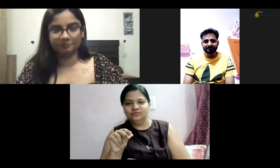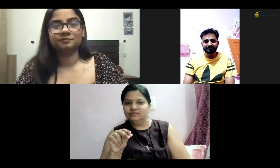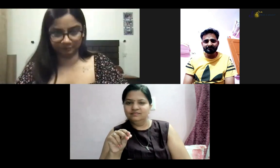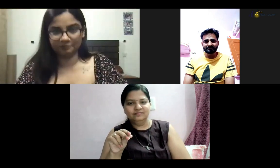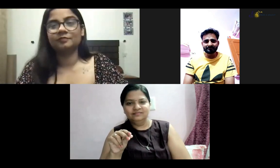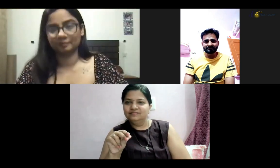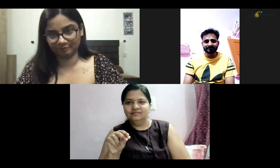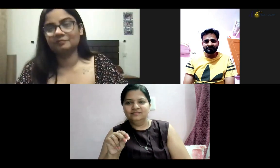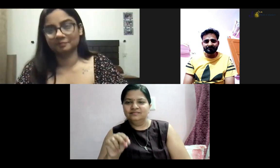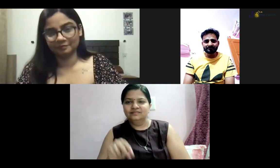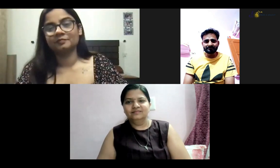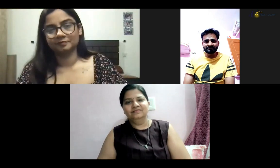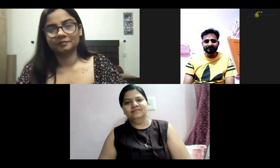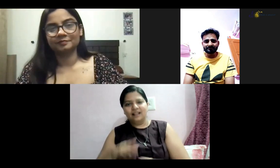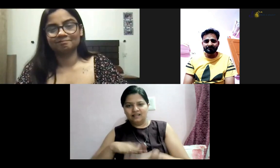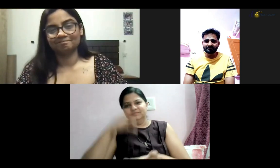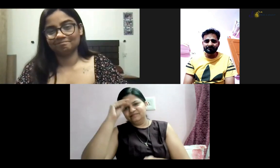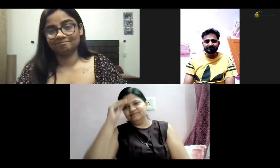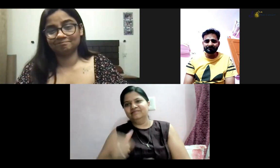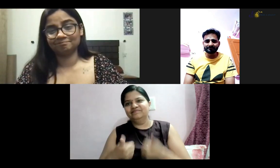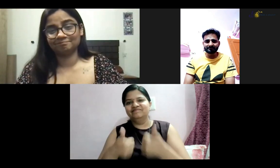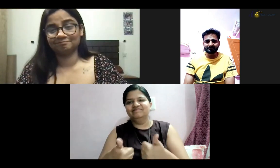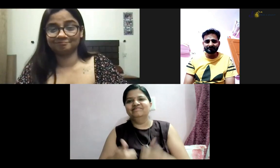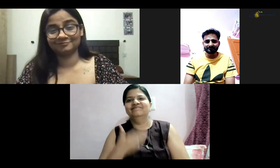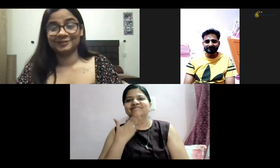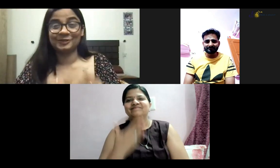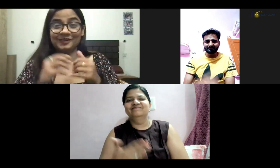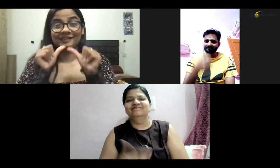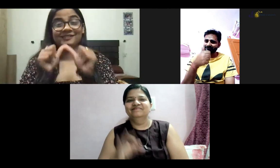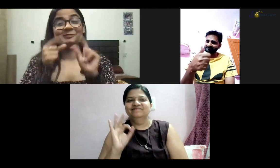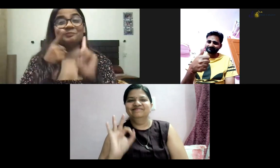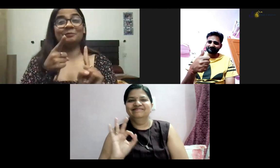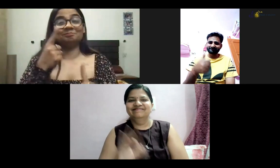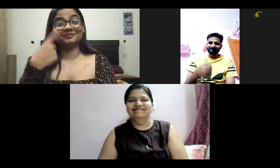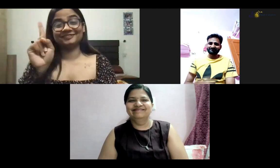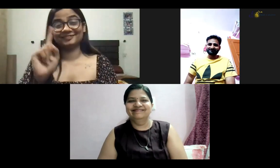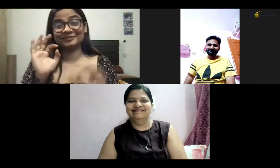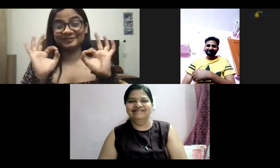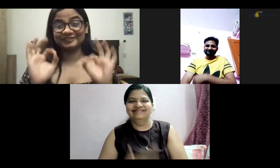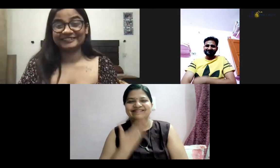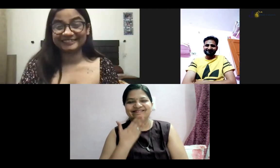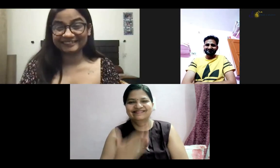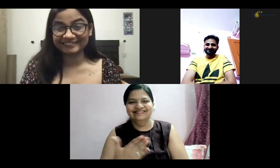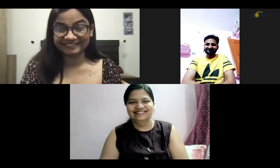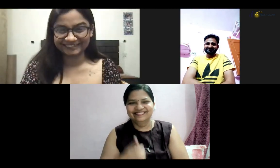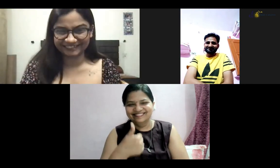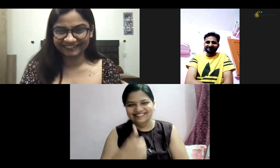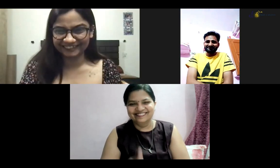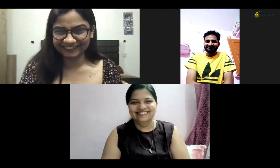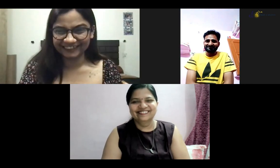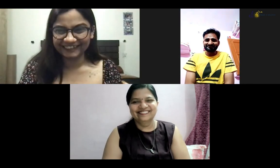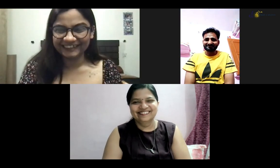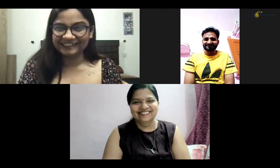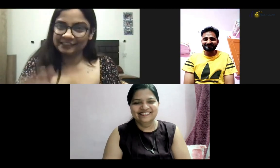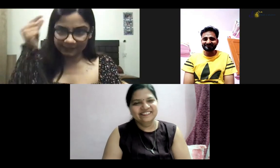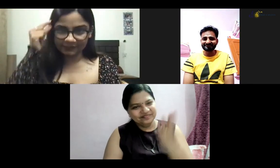thought we can rape her. It's just not like that. Okay, they have to be learned. That's so. It's a very good